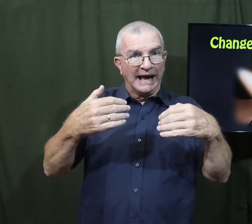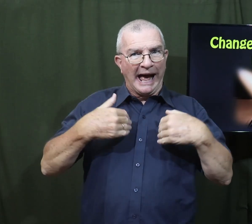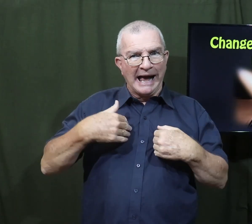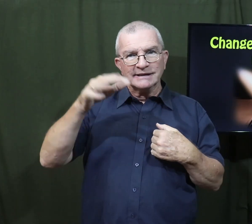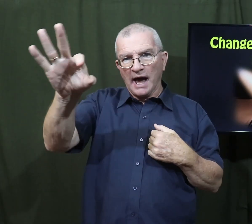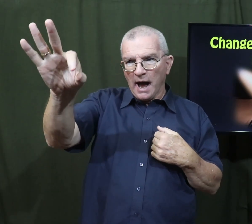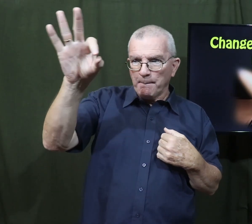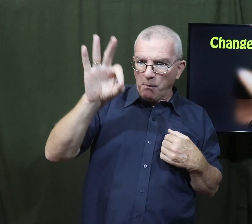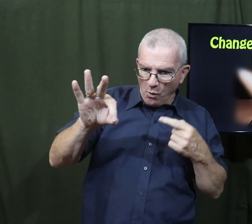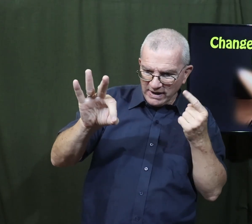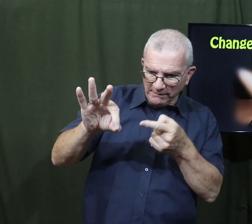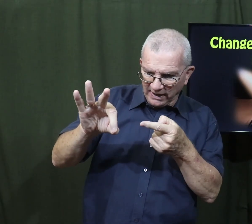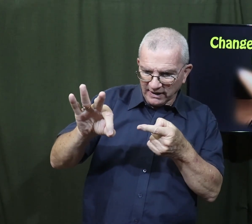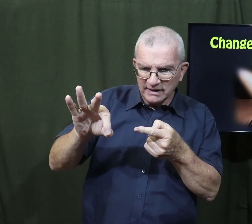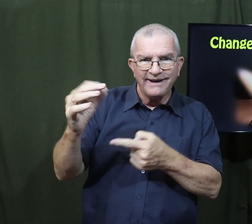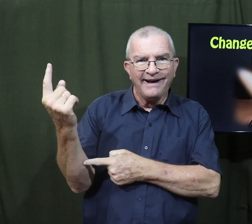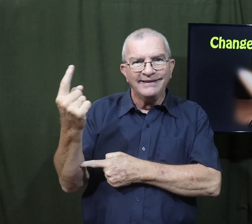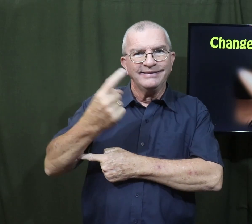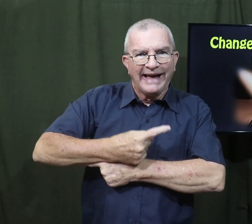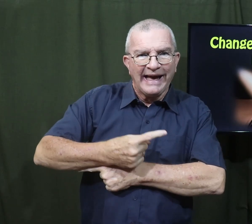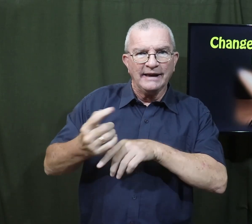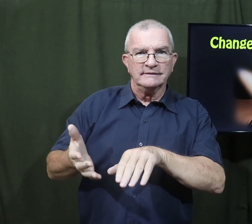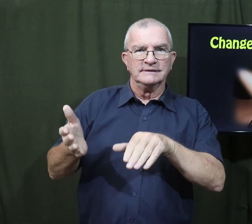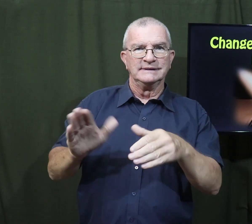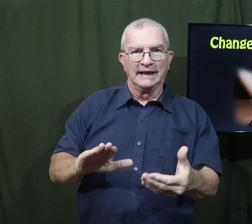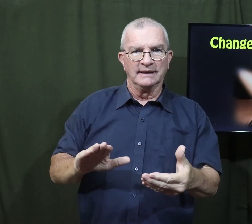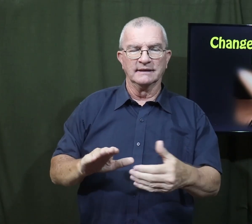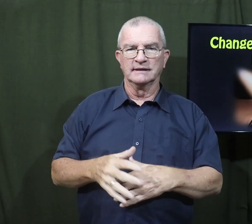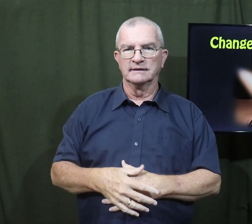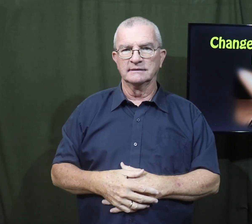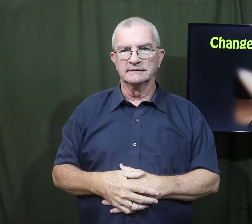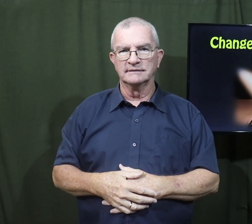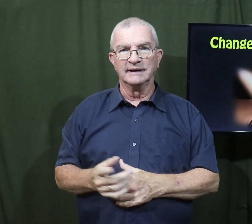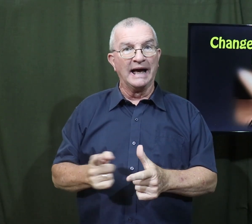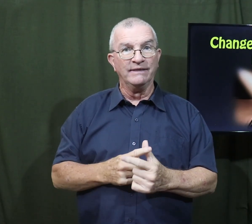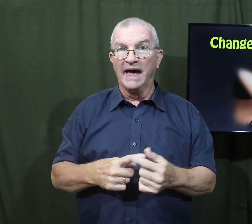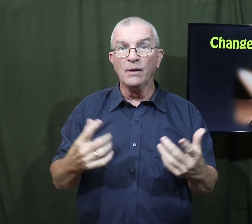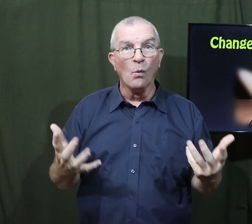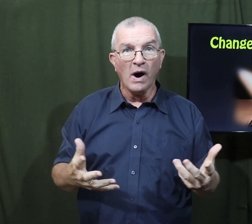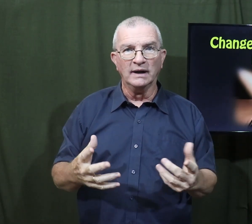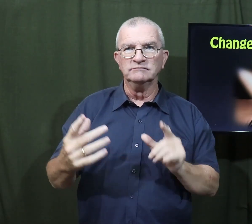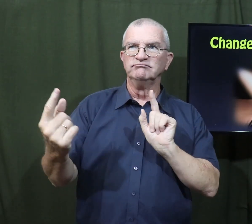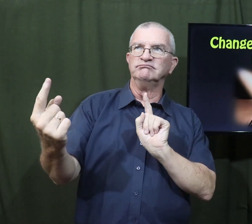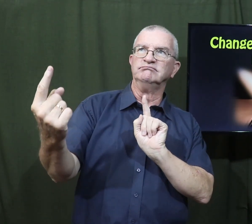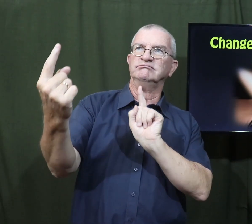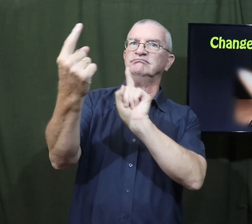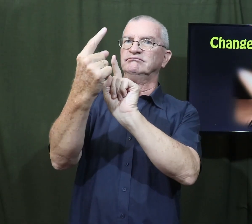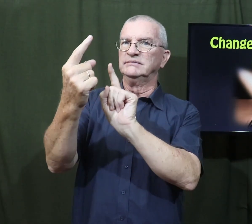Each person has an appointment, a day to die. And then what?